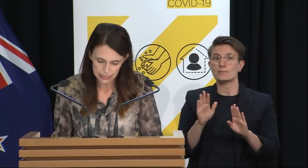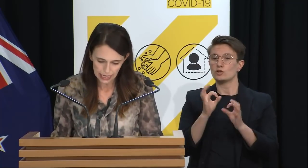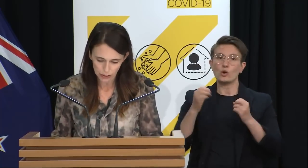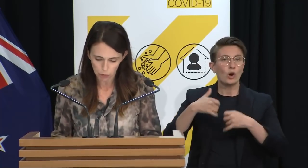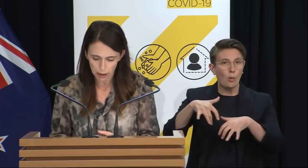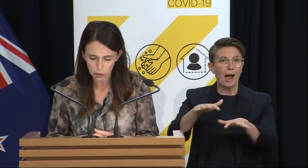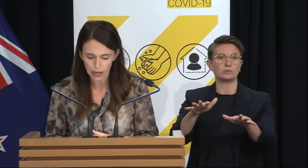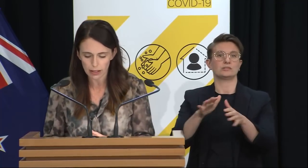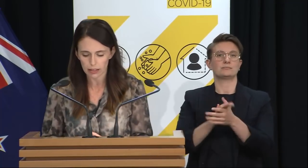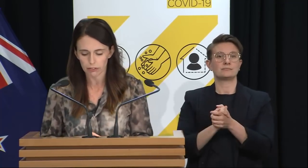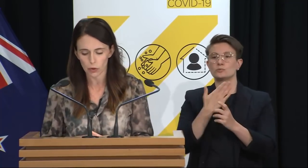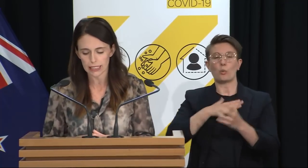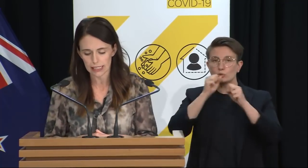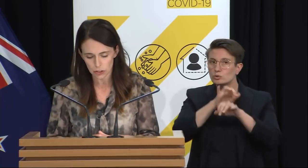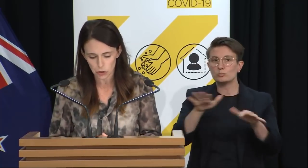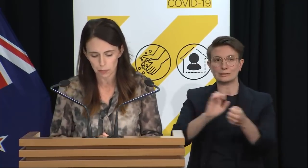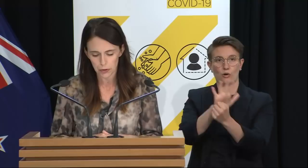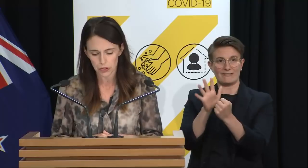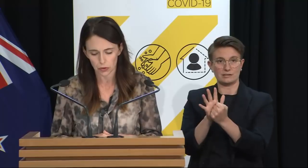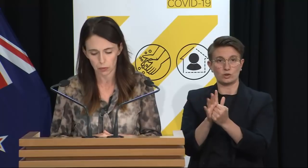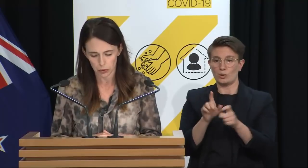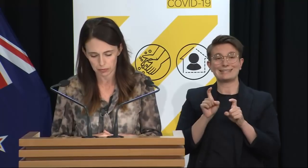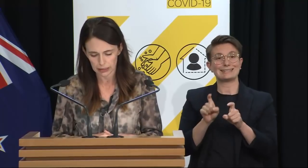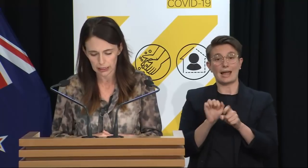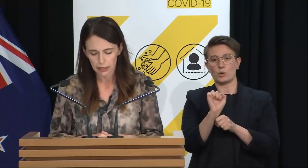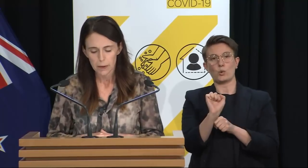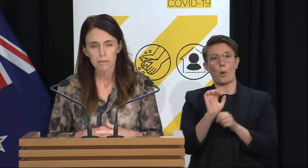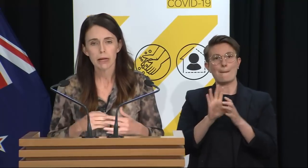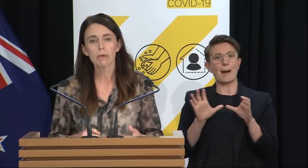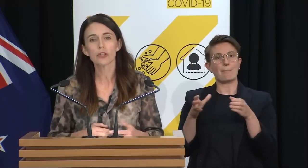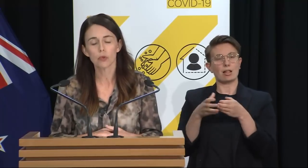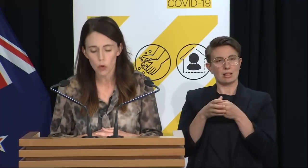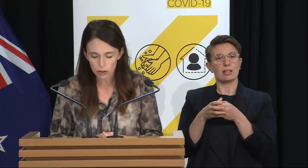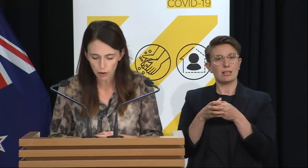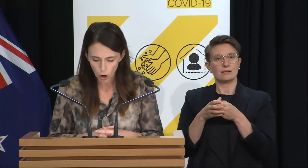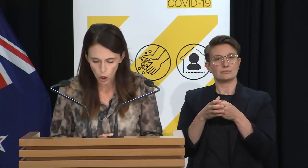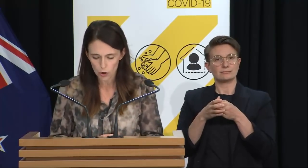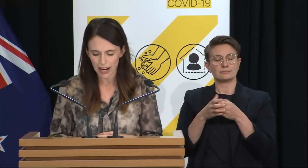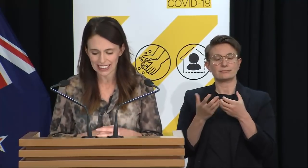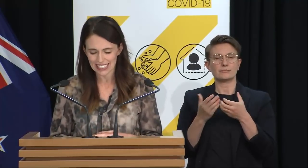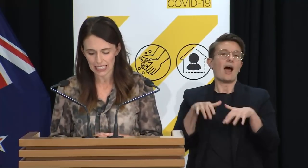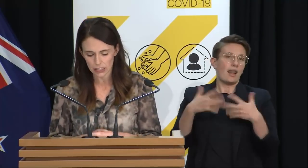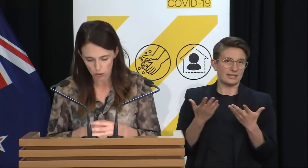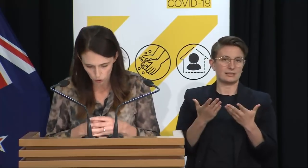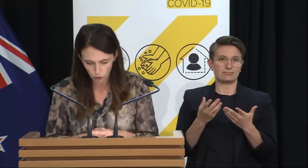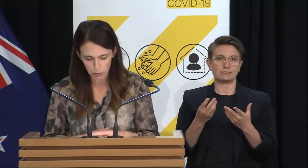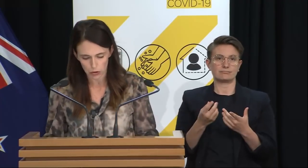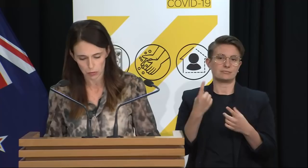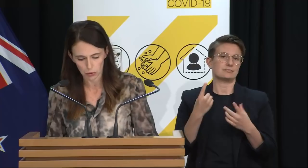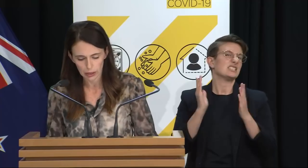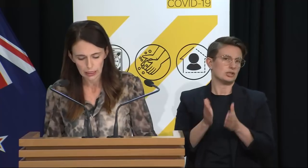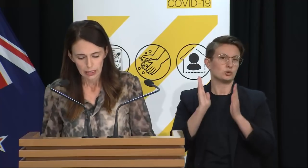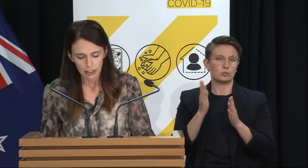That means staying in your bubble other than for essential personal movement. People should work from home unless that is